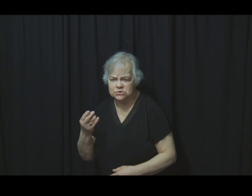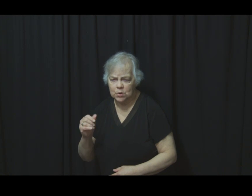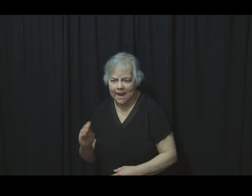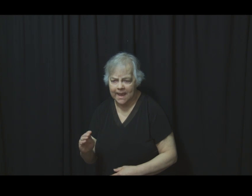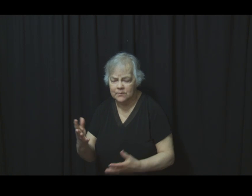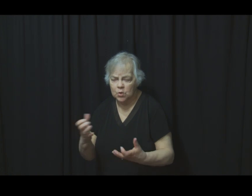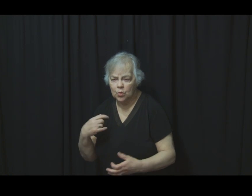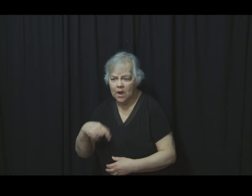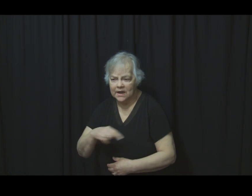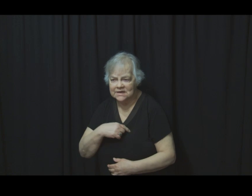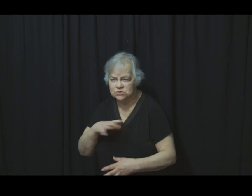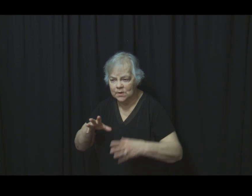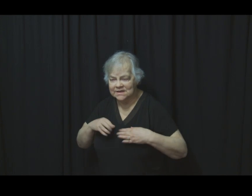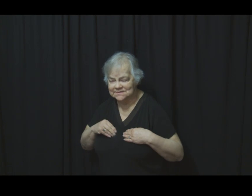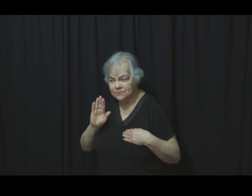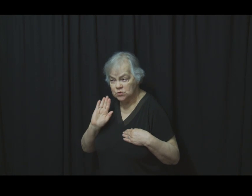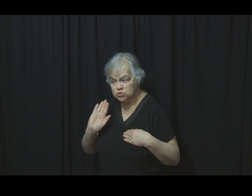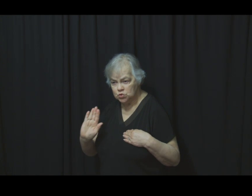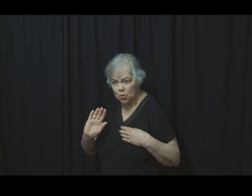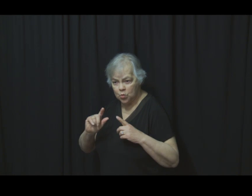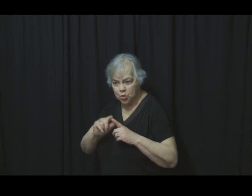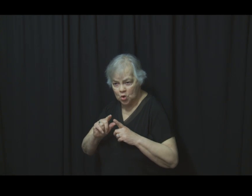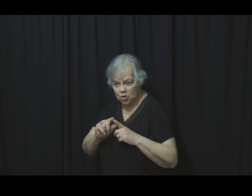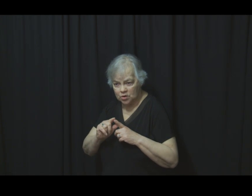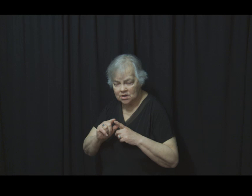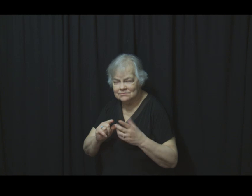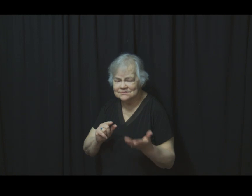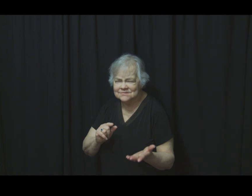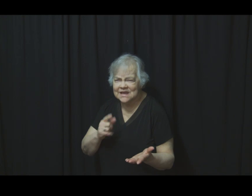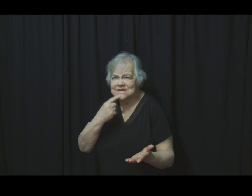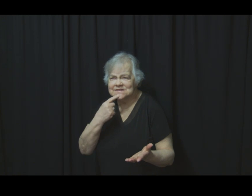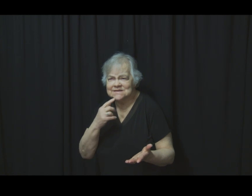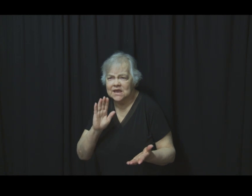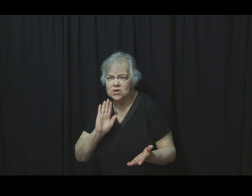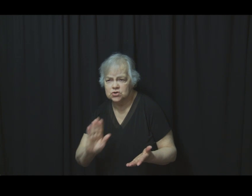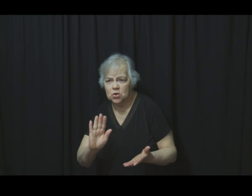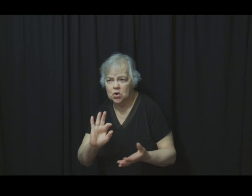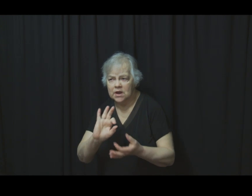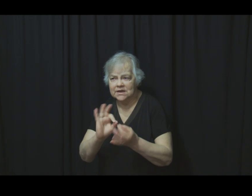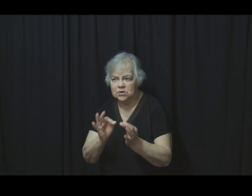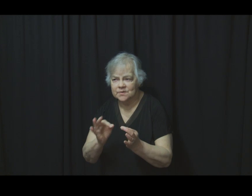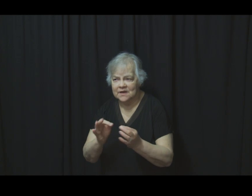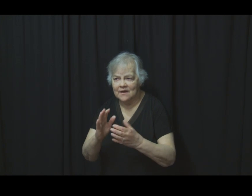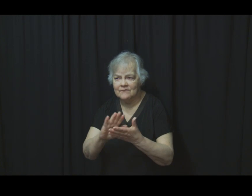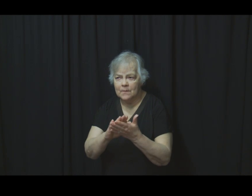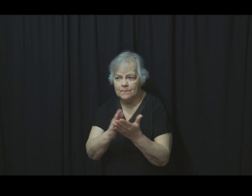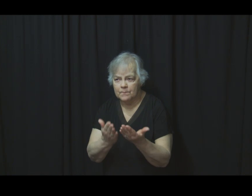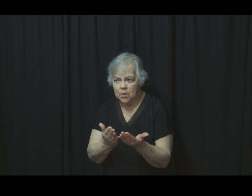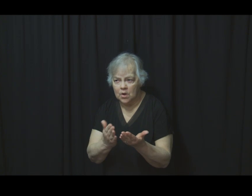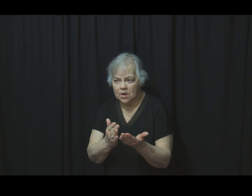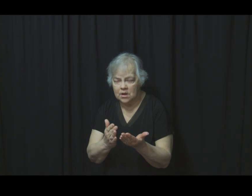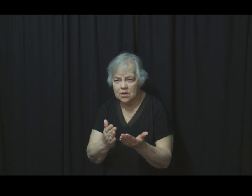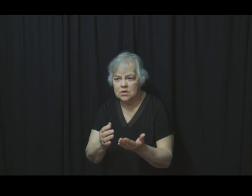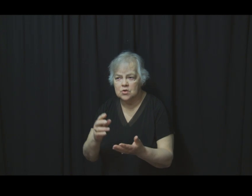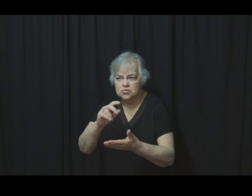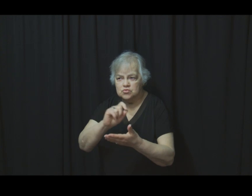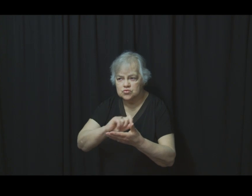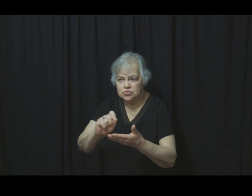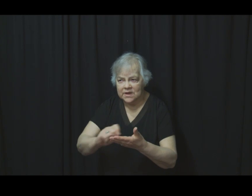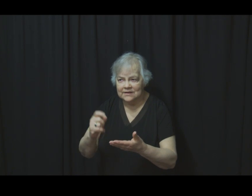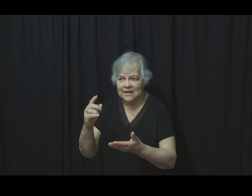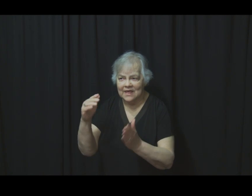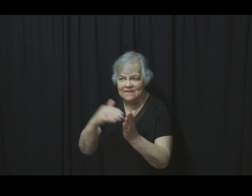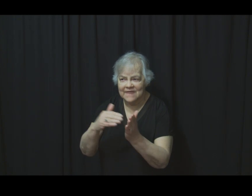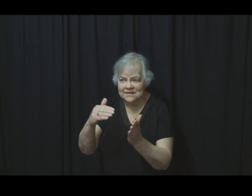to take your word for it. This is to say, your interpretation of a book written thousands of years ago,